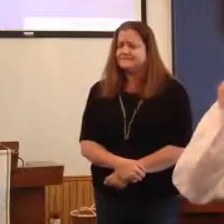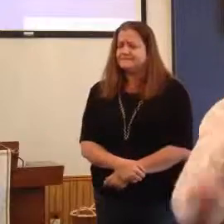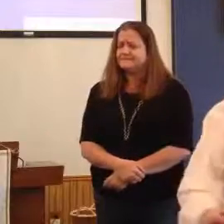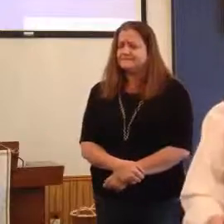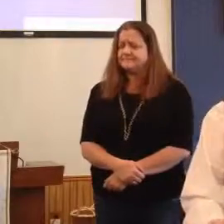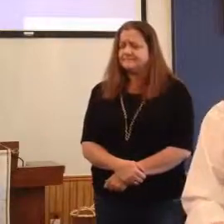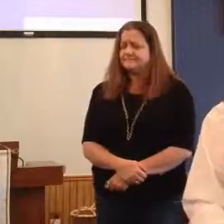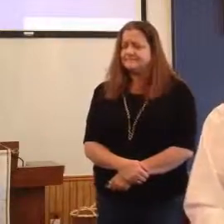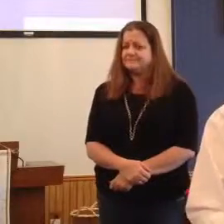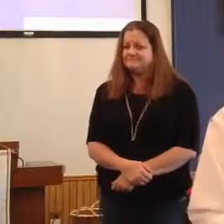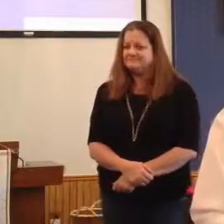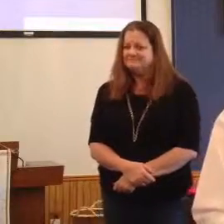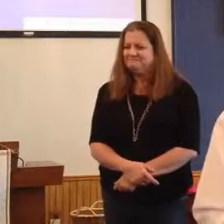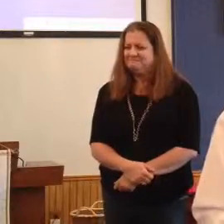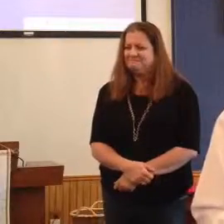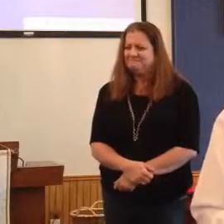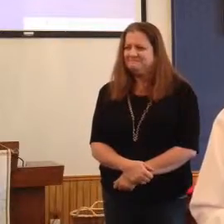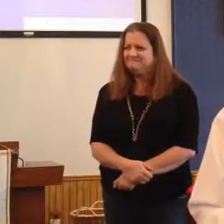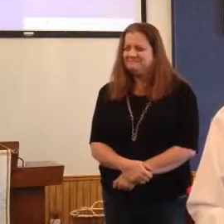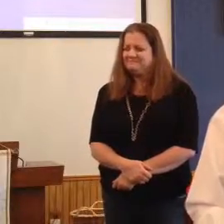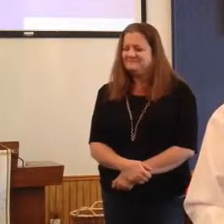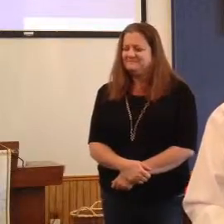Well, just try.